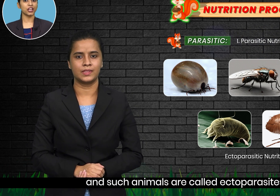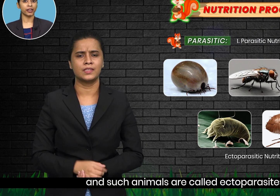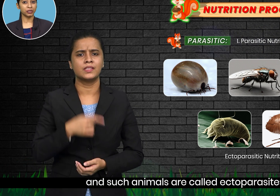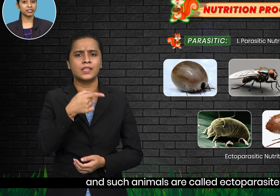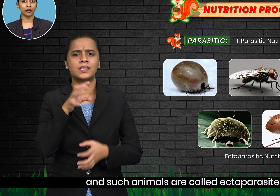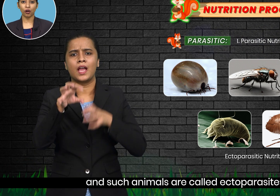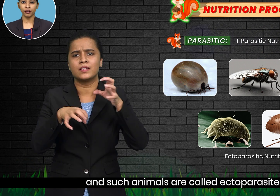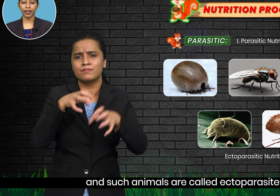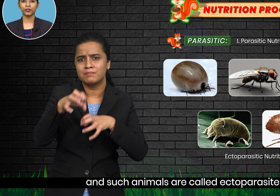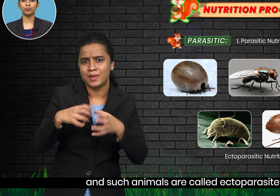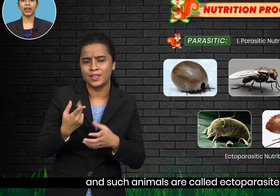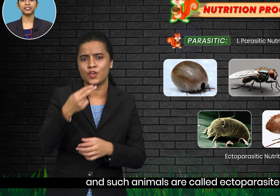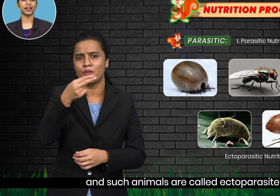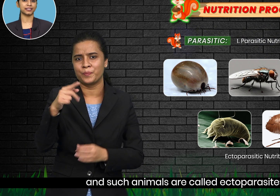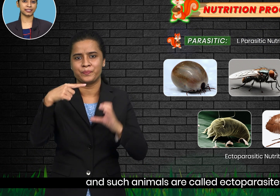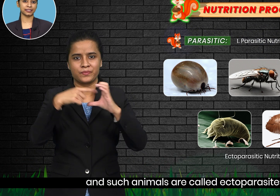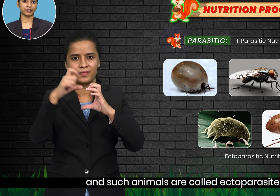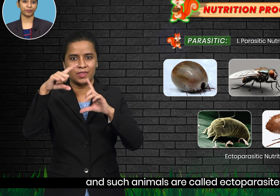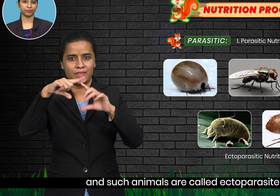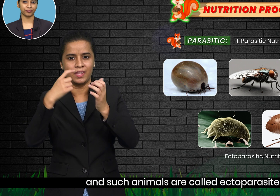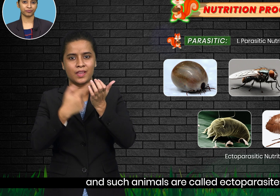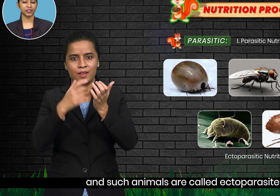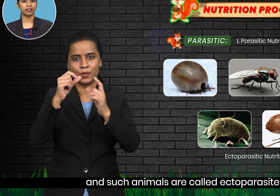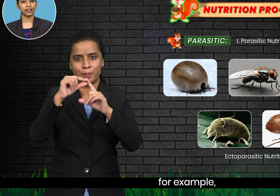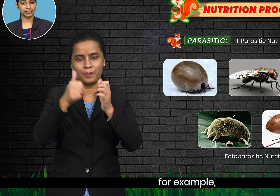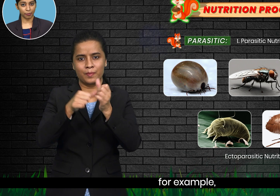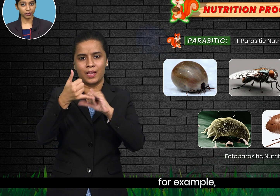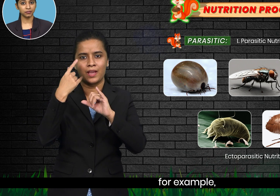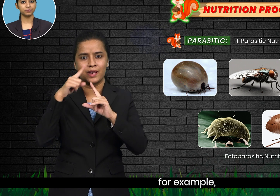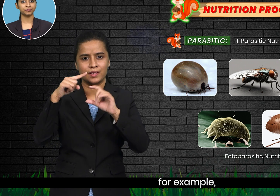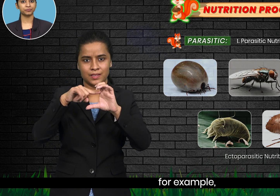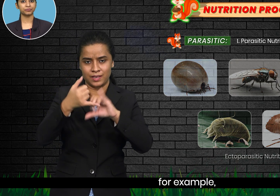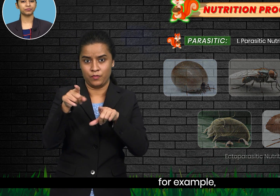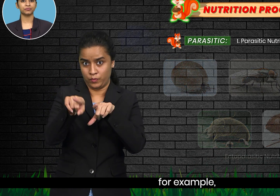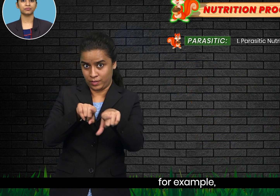And such animals are called ectoparasites. For example,